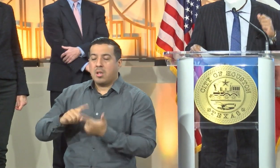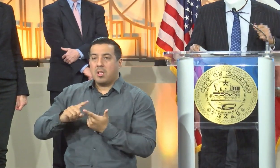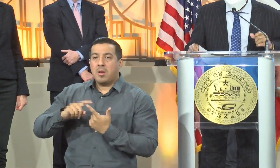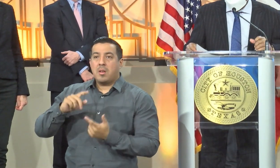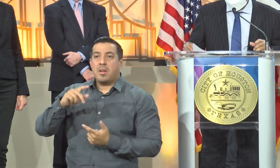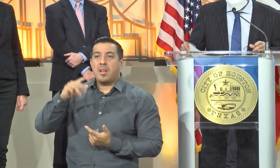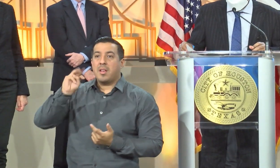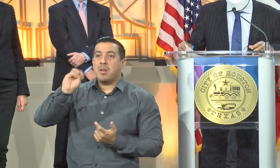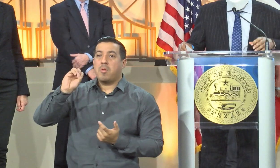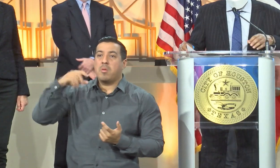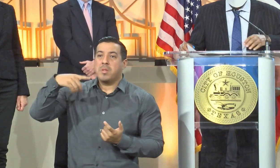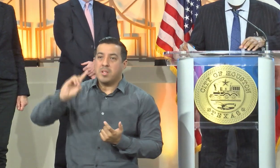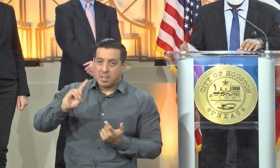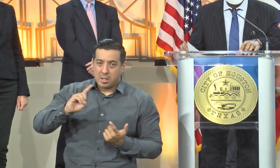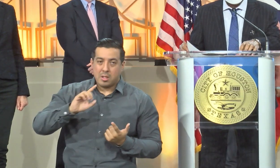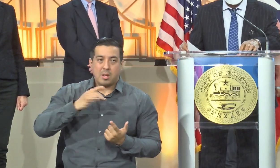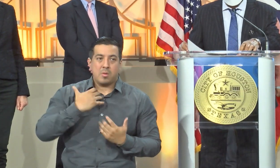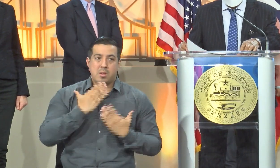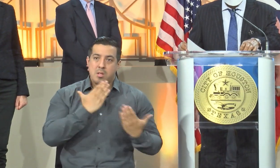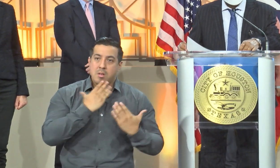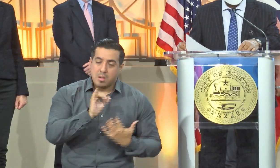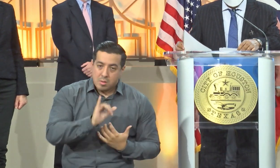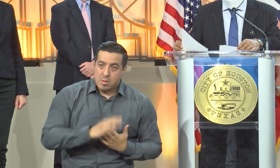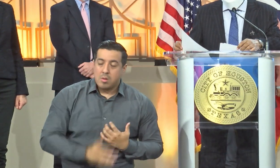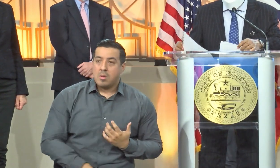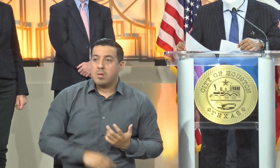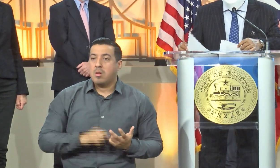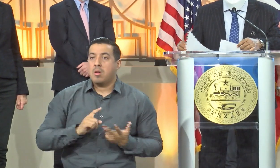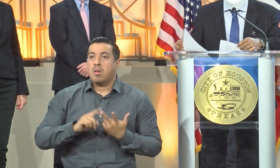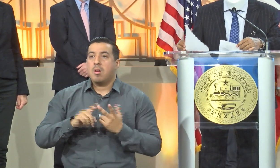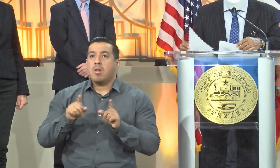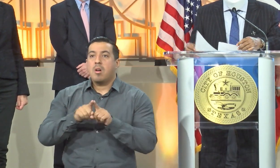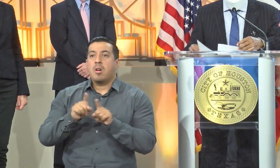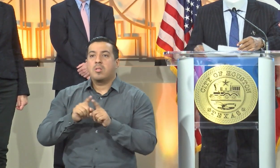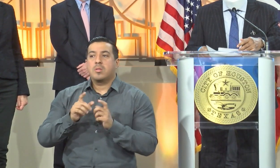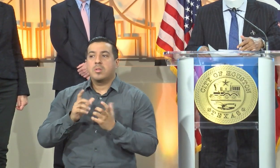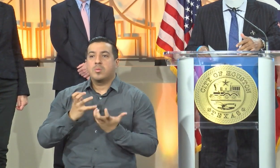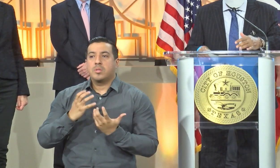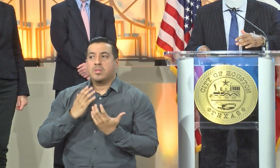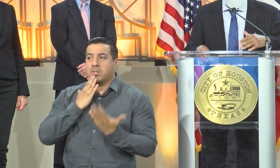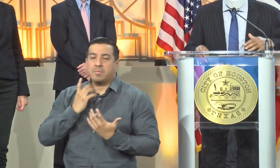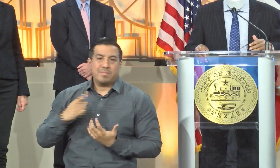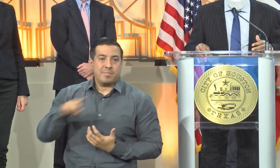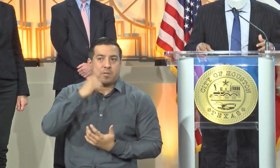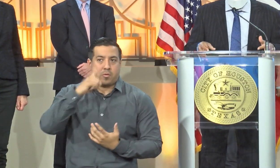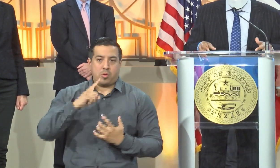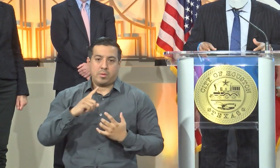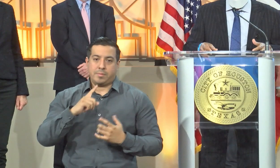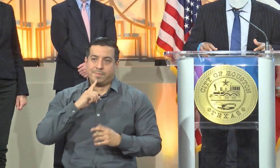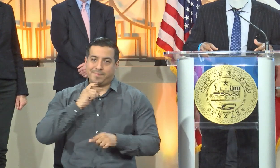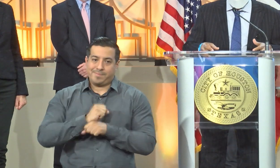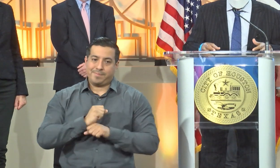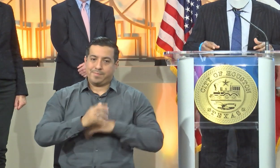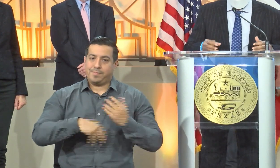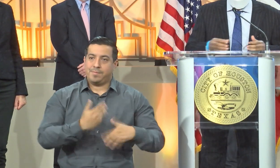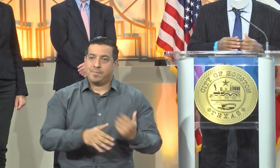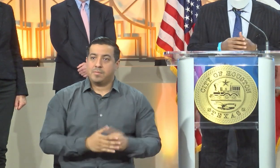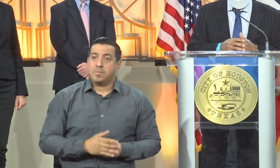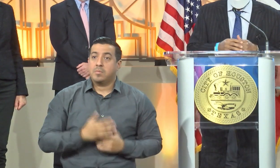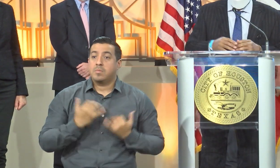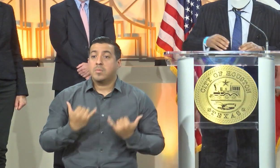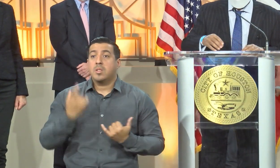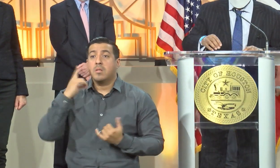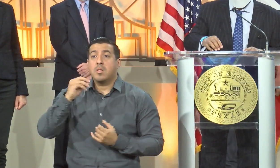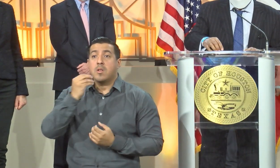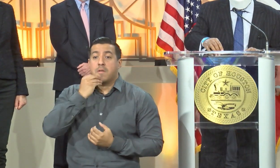Mayor's Office for People with Disabilities, for also helping to make this happen. The need for food assistance during the